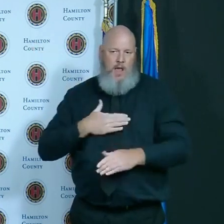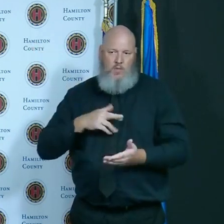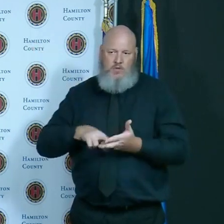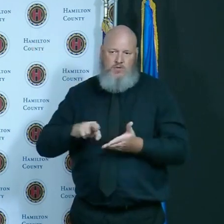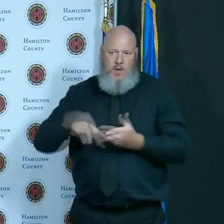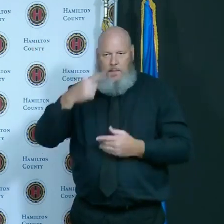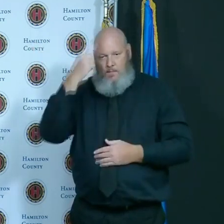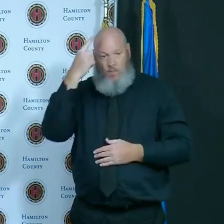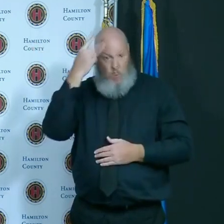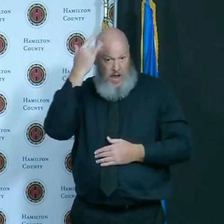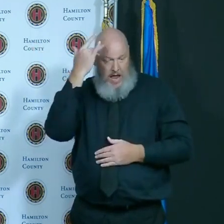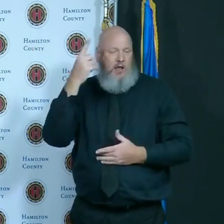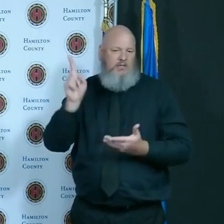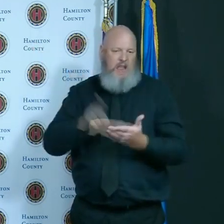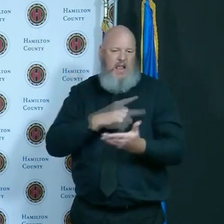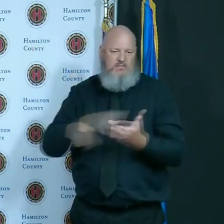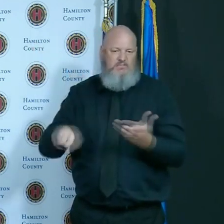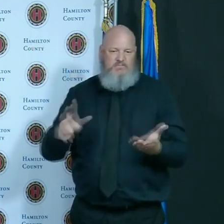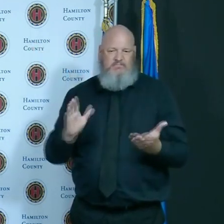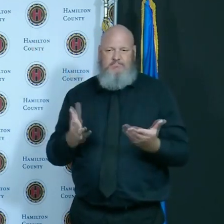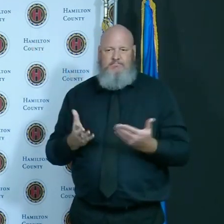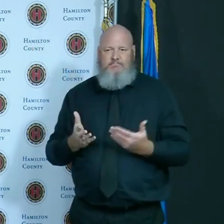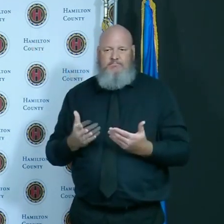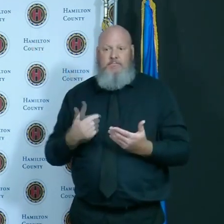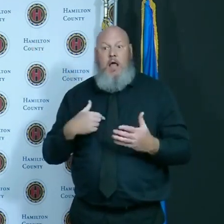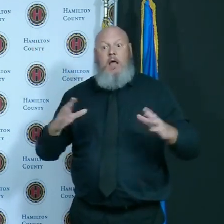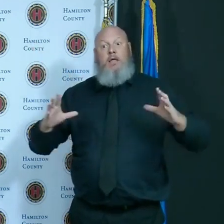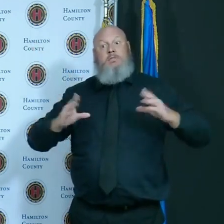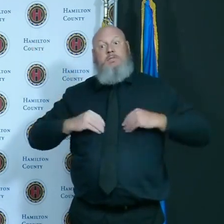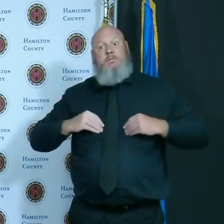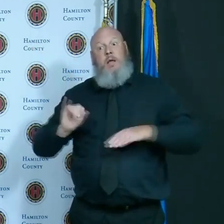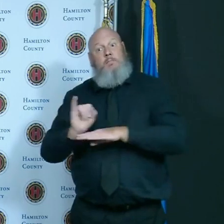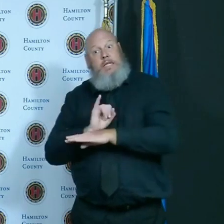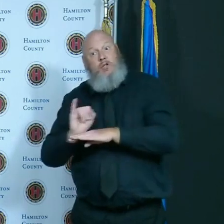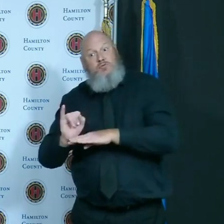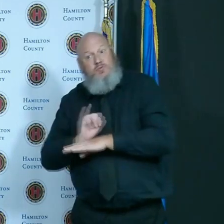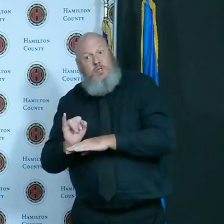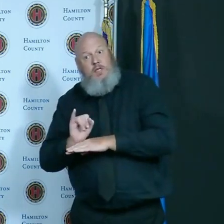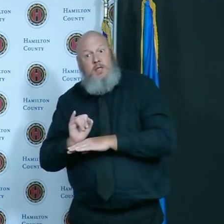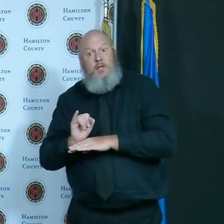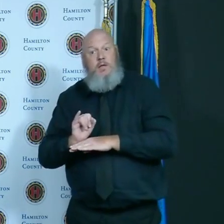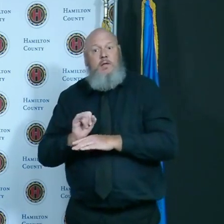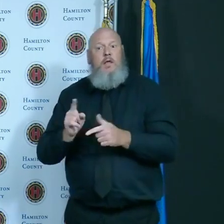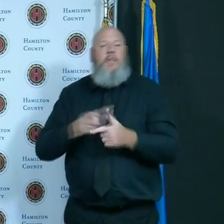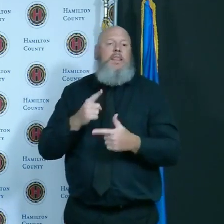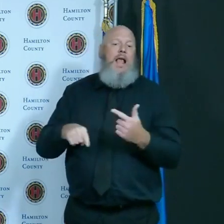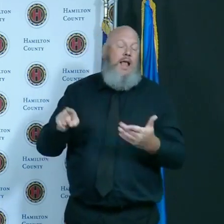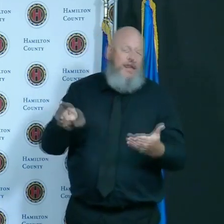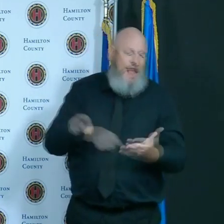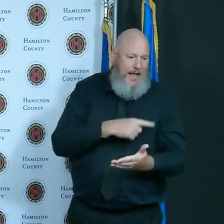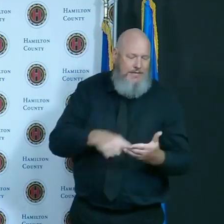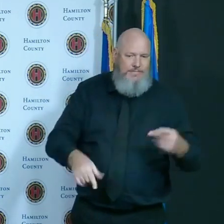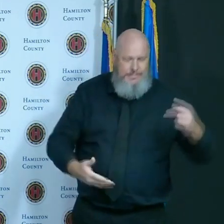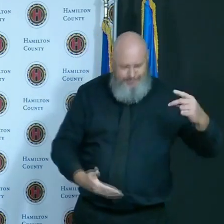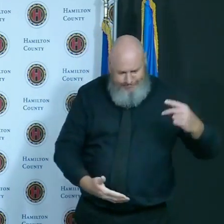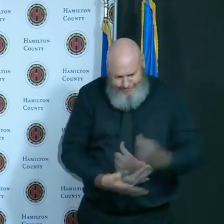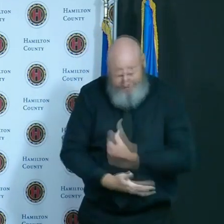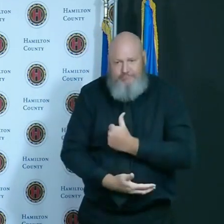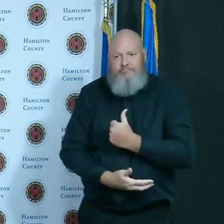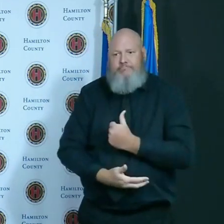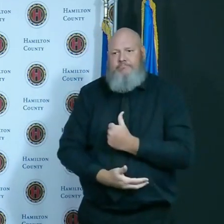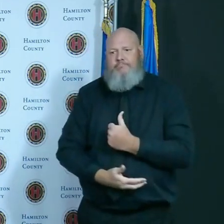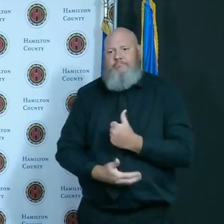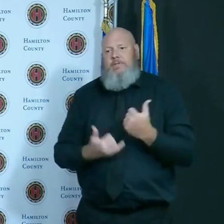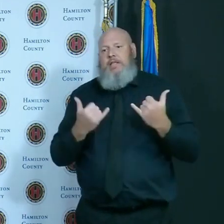got accepted to an internship, which was also canceled. The workload they're giving us online is different from what is